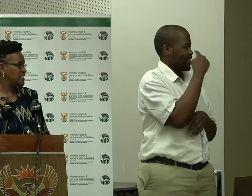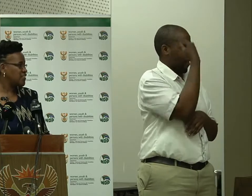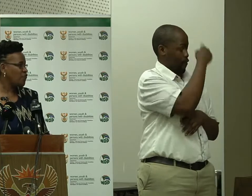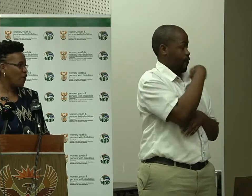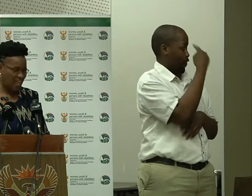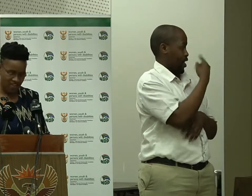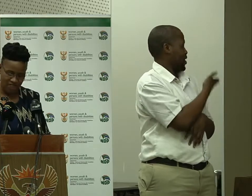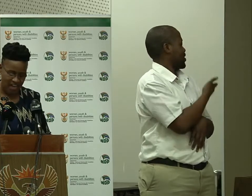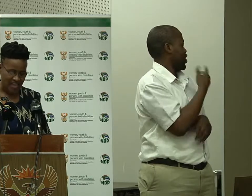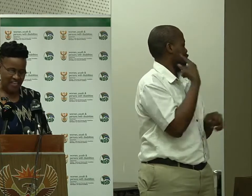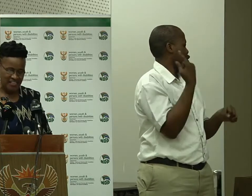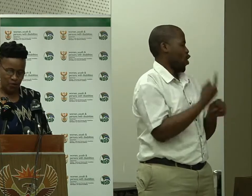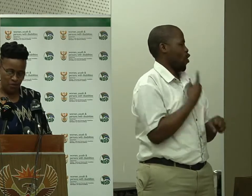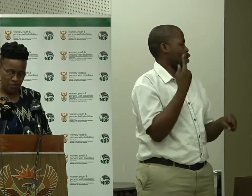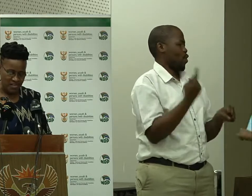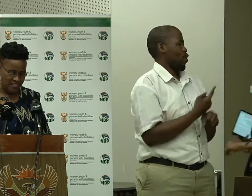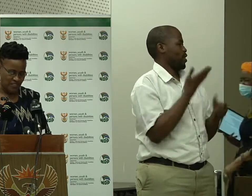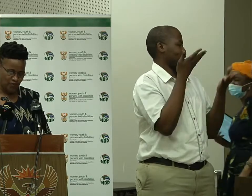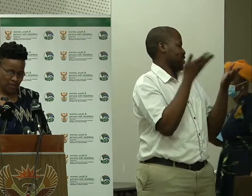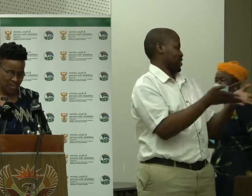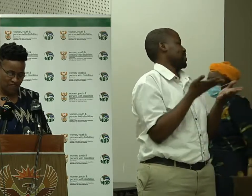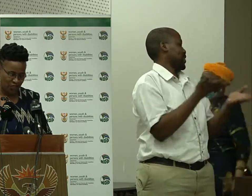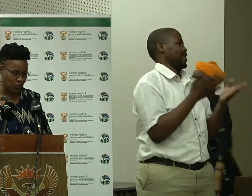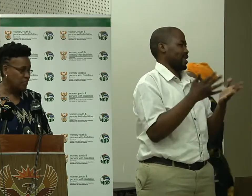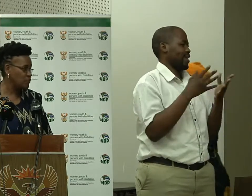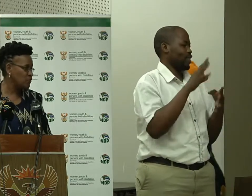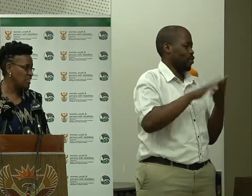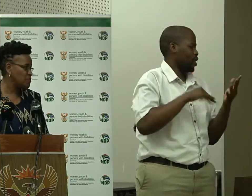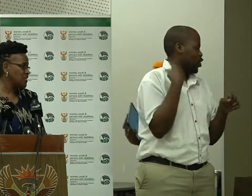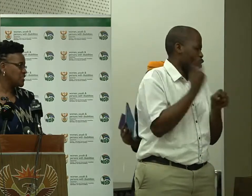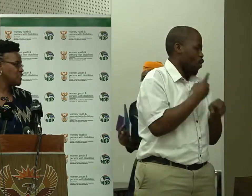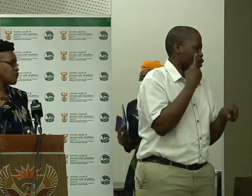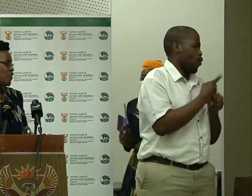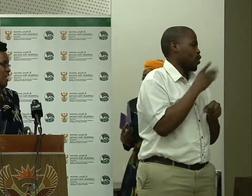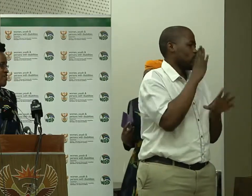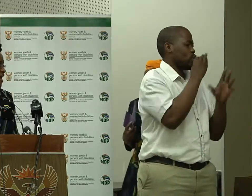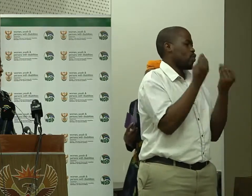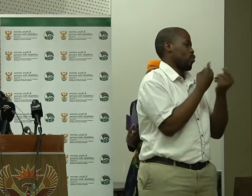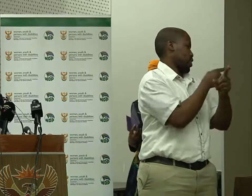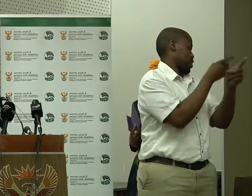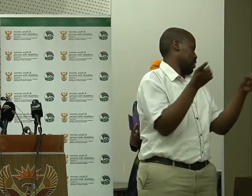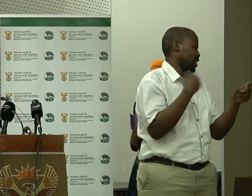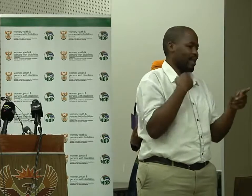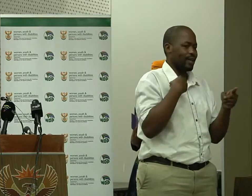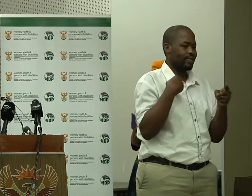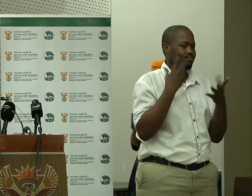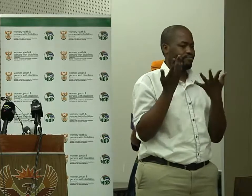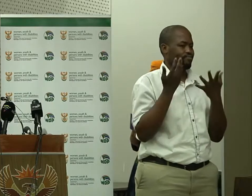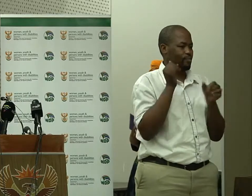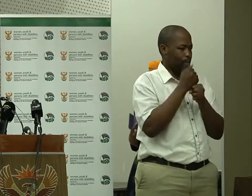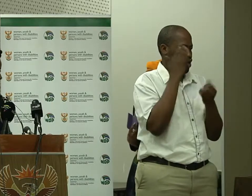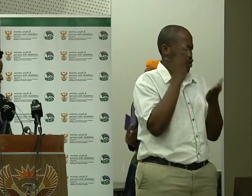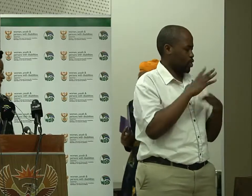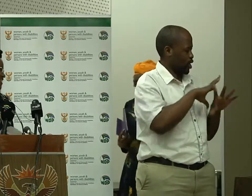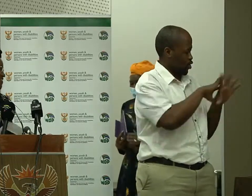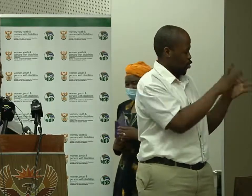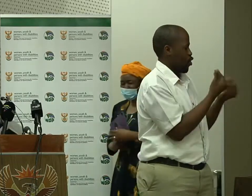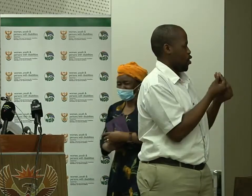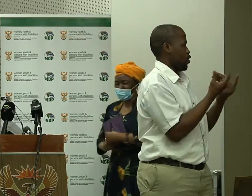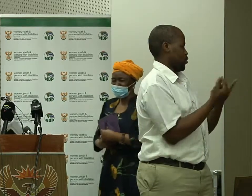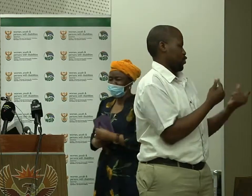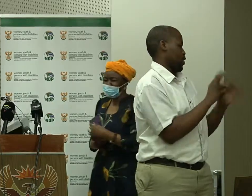because she's forever in the webinar, she's forever talking to them, she's forever advancing your cause. Deputy